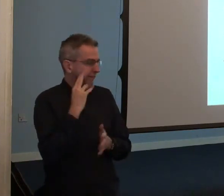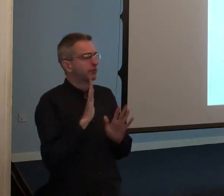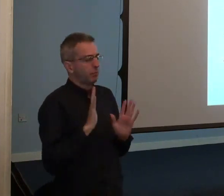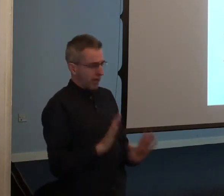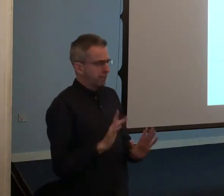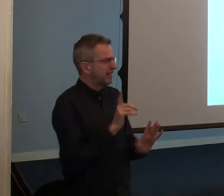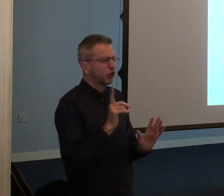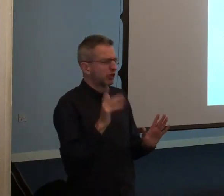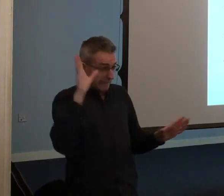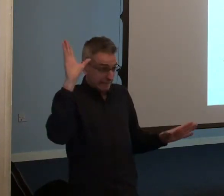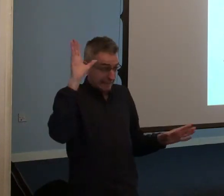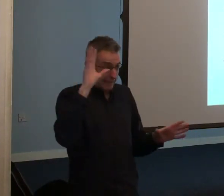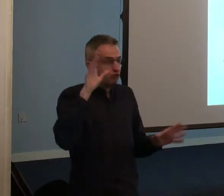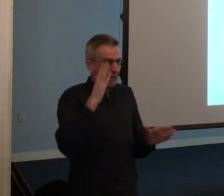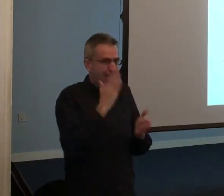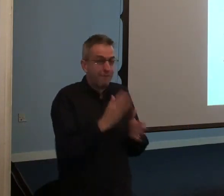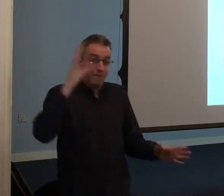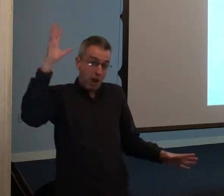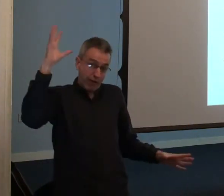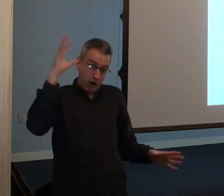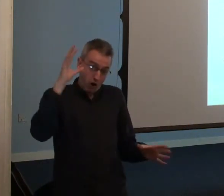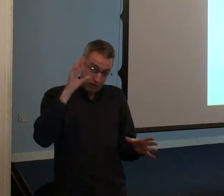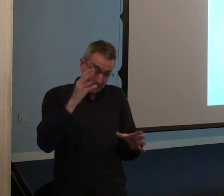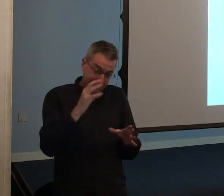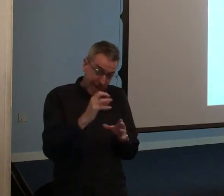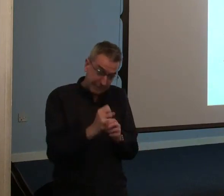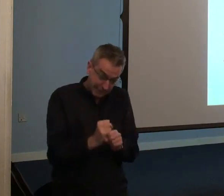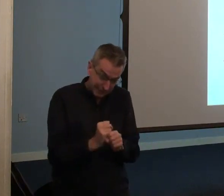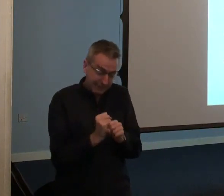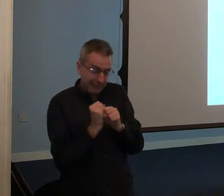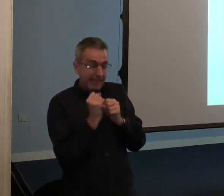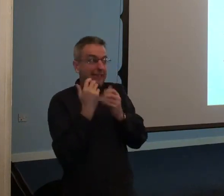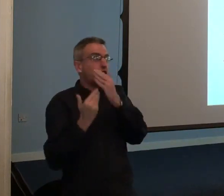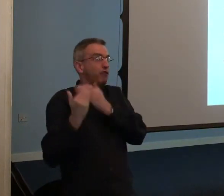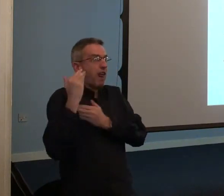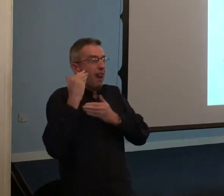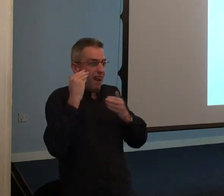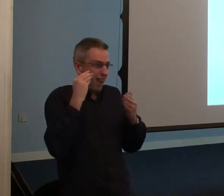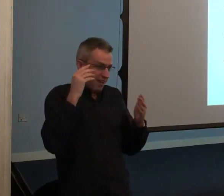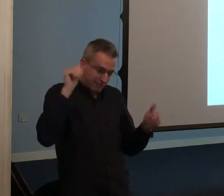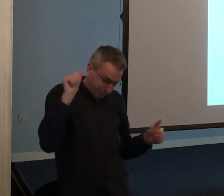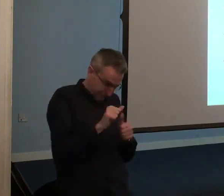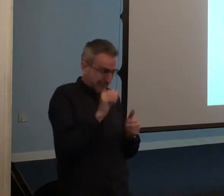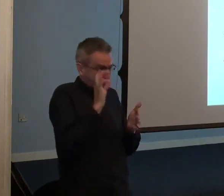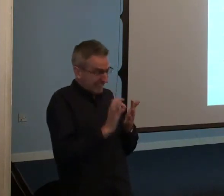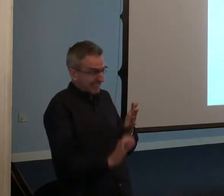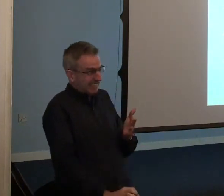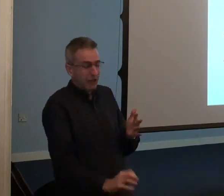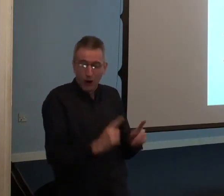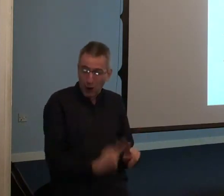mainstreamed. Again, it's all this push at having deafness reduced, fixed, cured. And this is just a very quick run